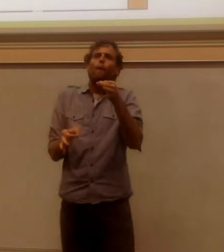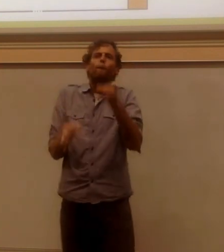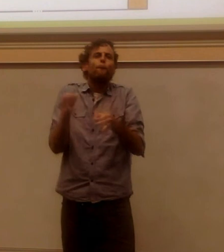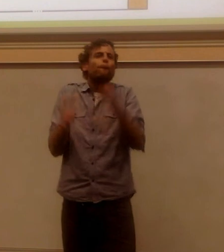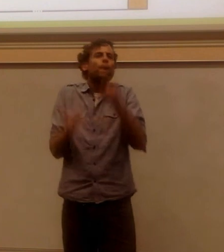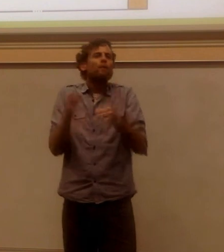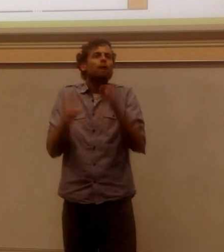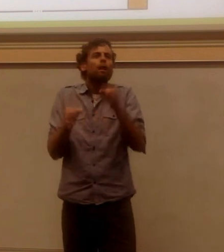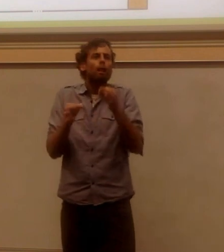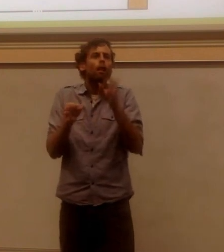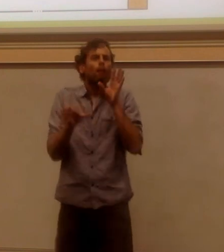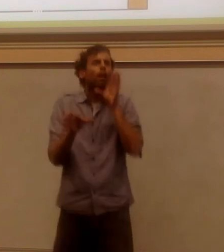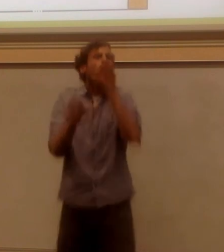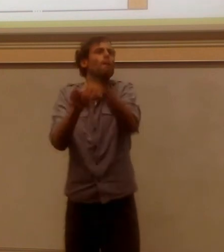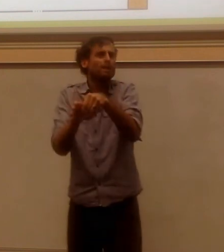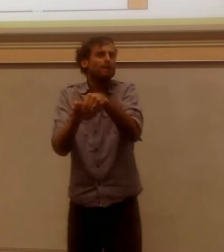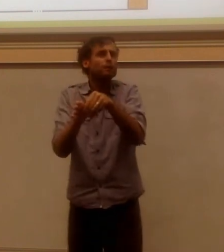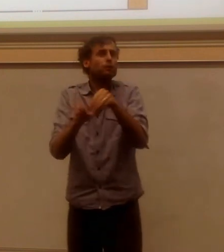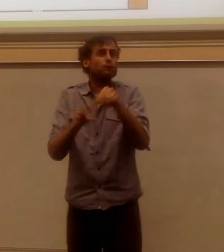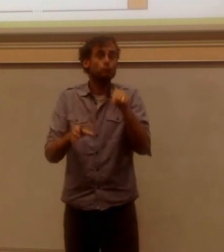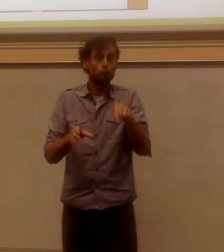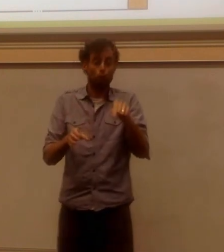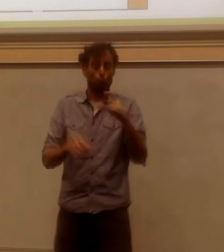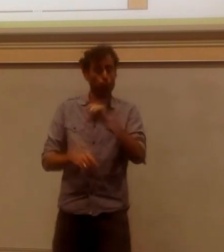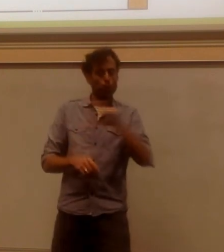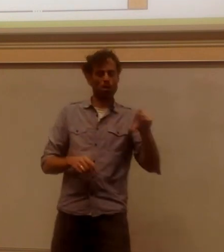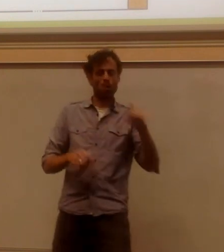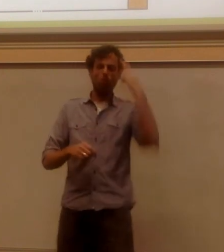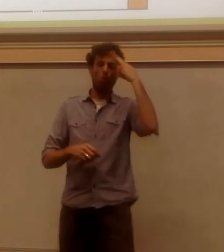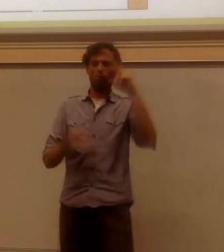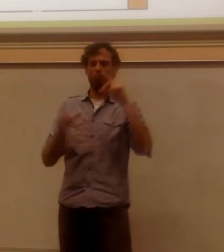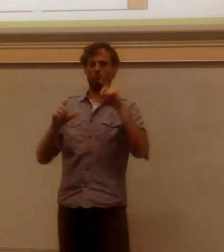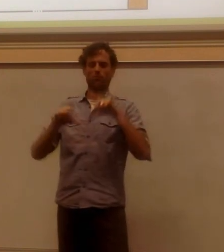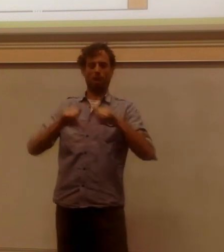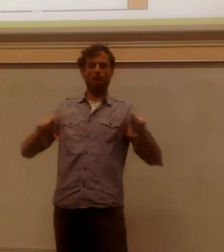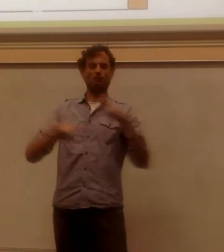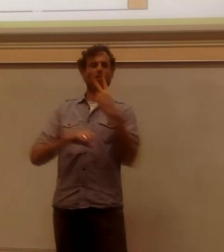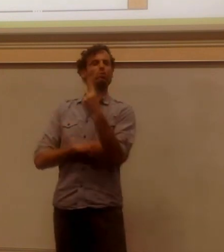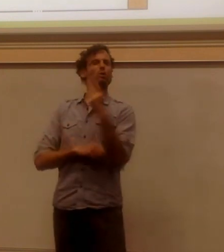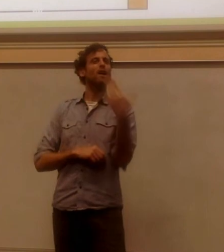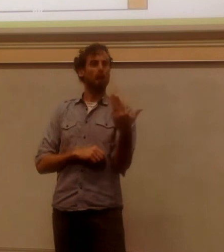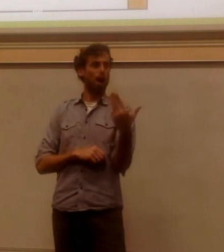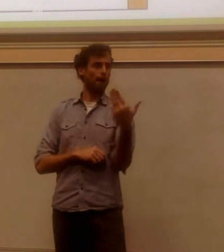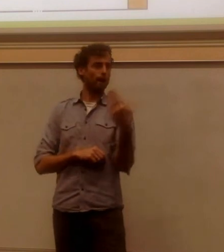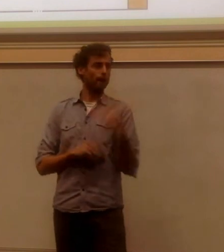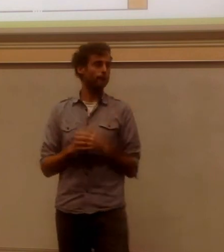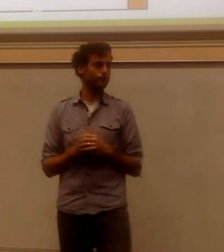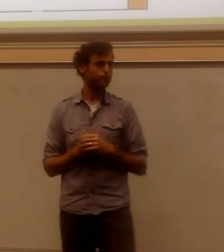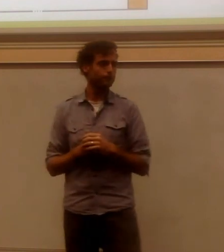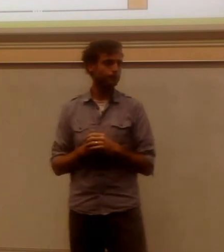within that convention. And one particular article concentrates on political participation.